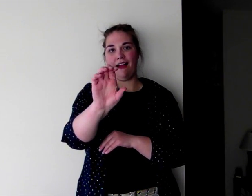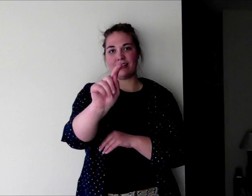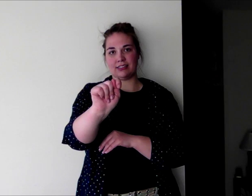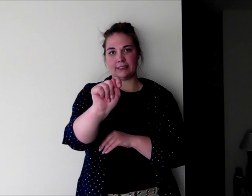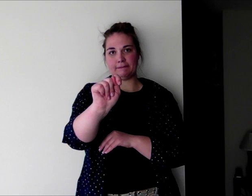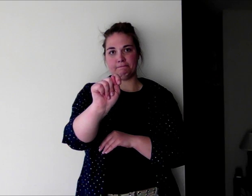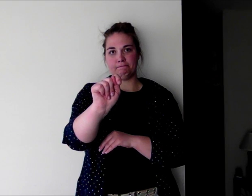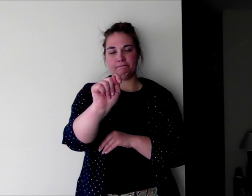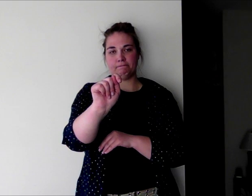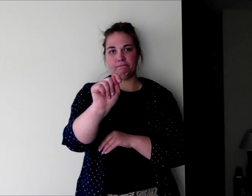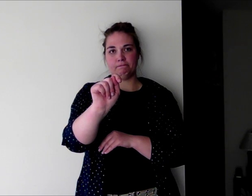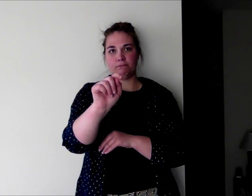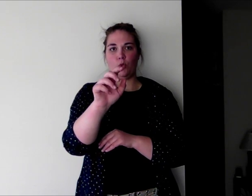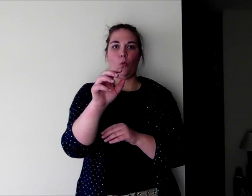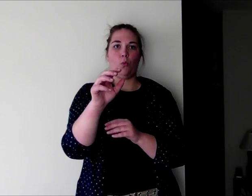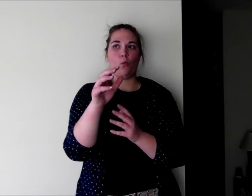is going to be subtract,